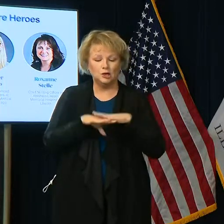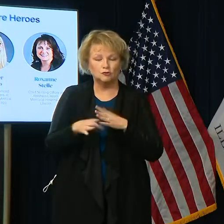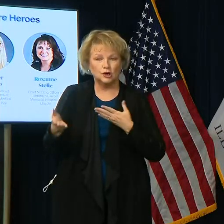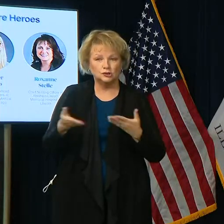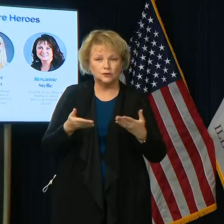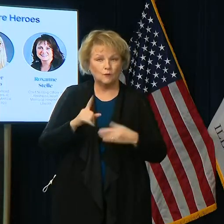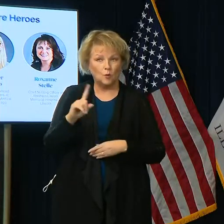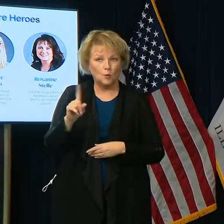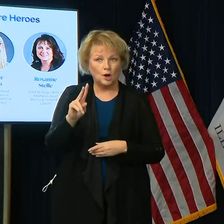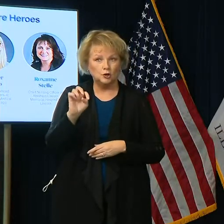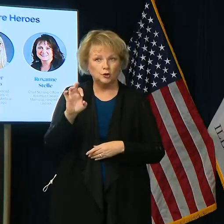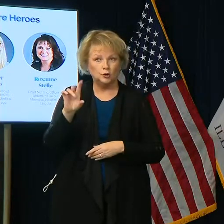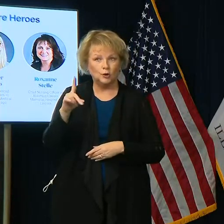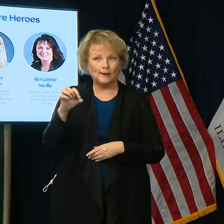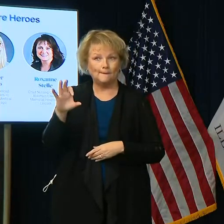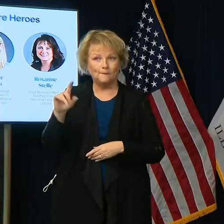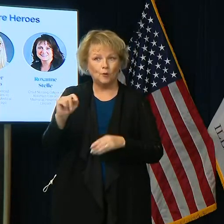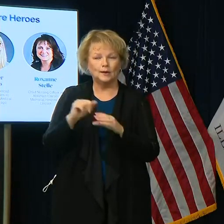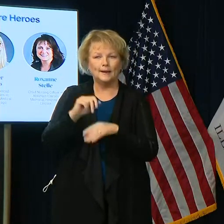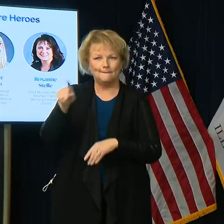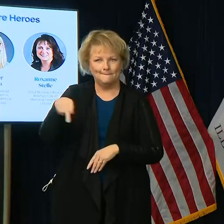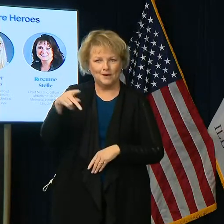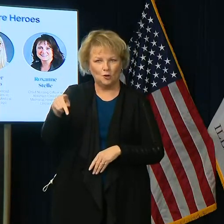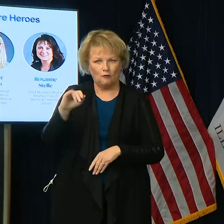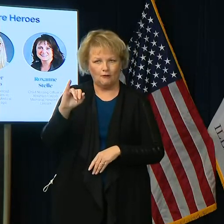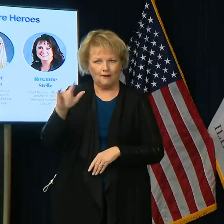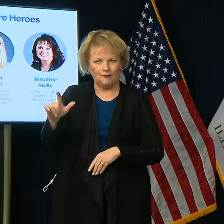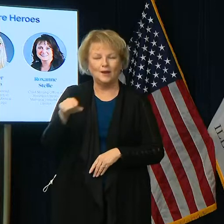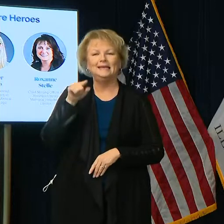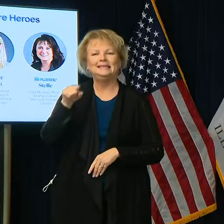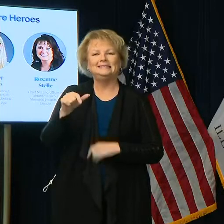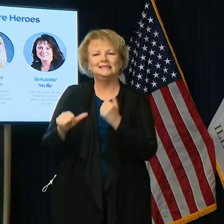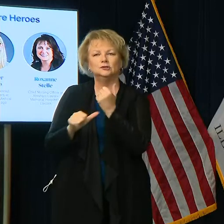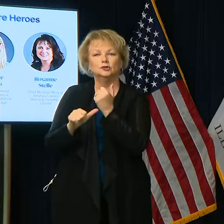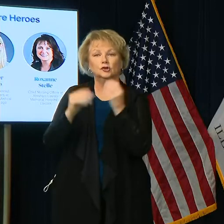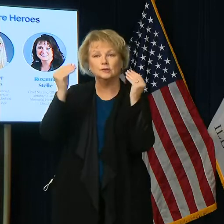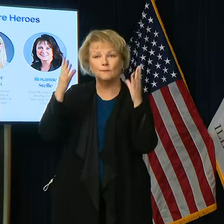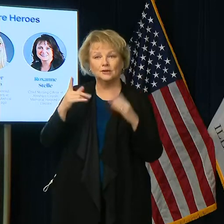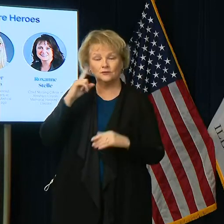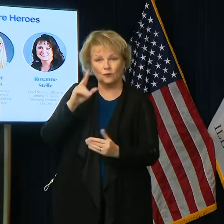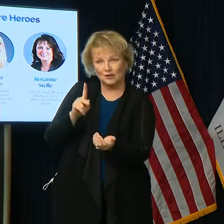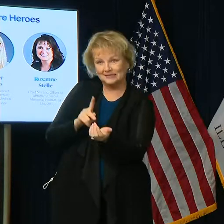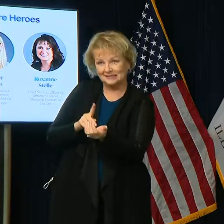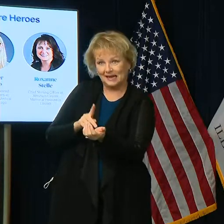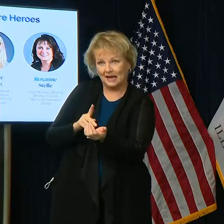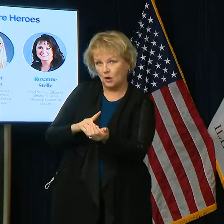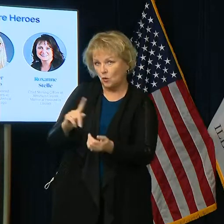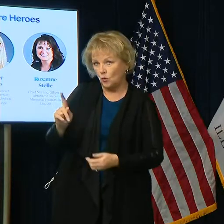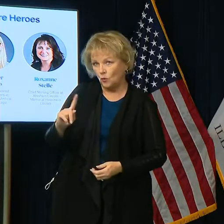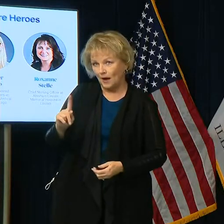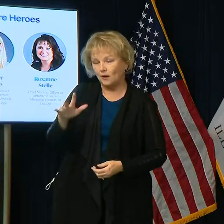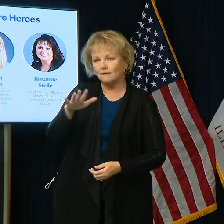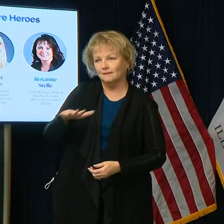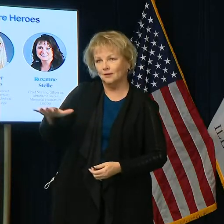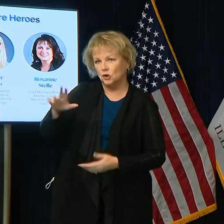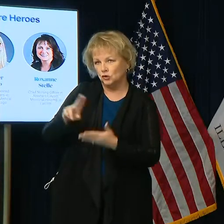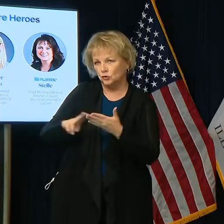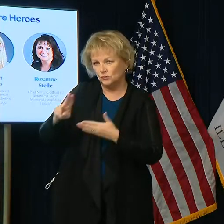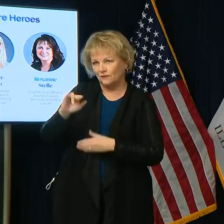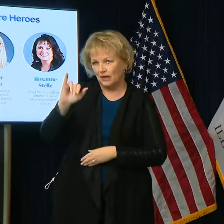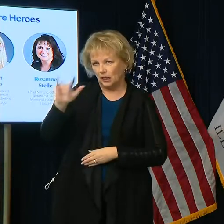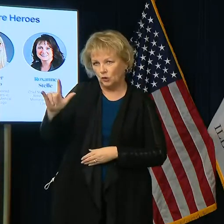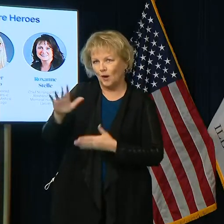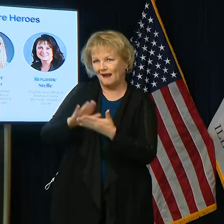at Unity Point Health in Peoria, and an Associate Professor of Psychiatry at the area's University of